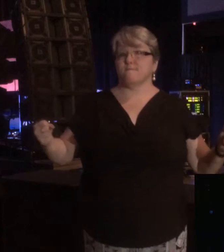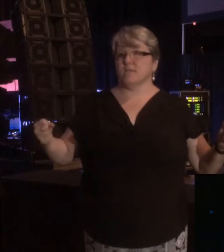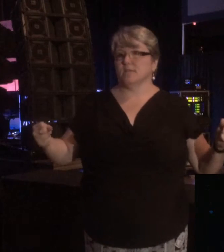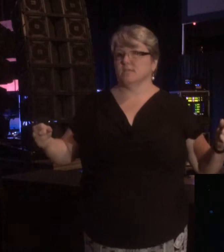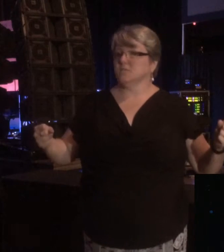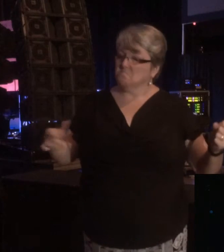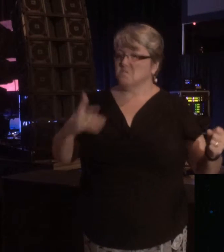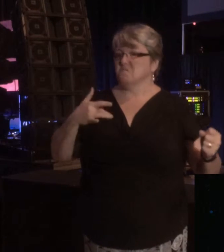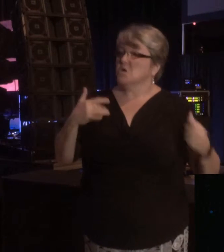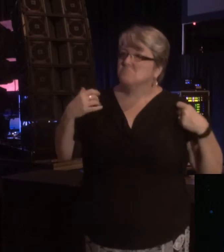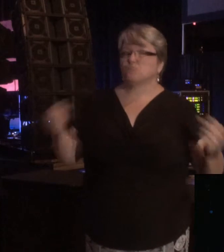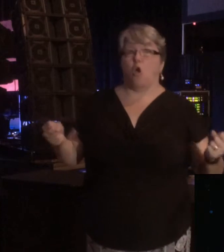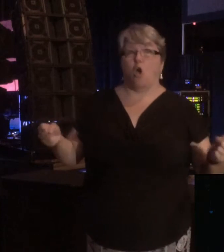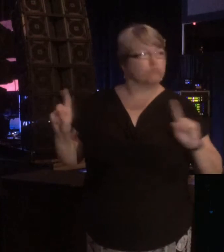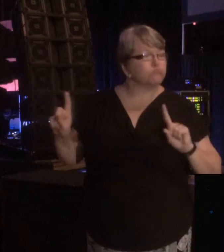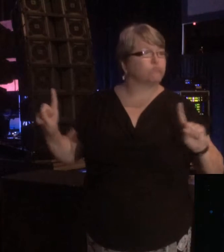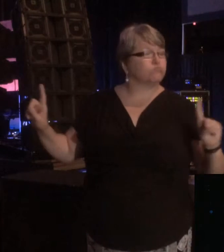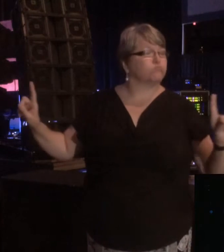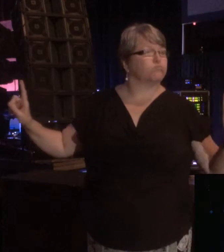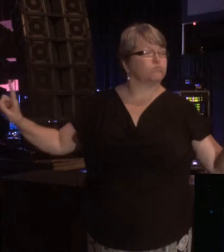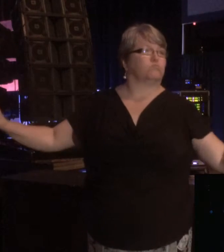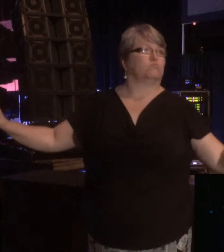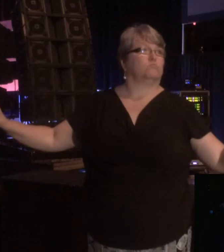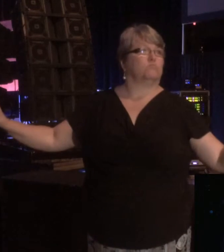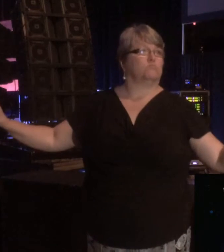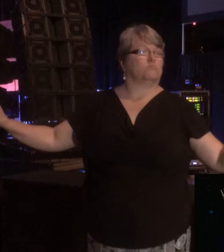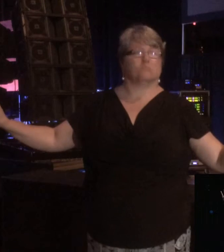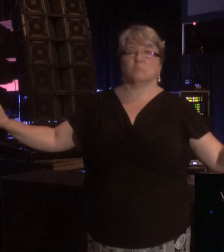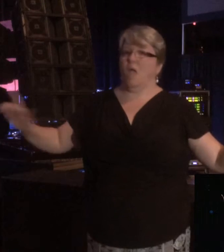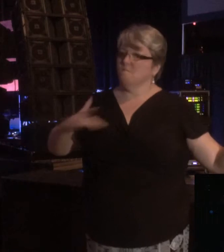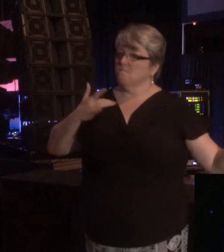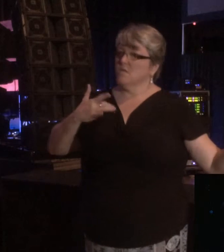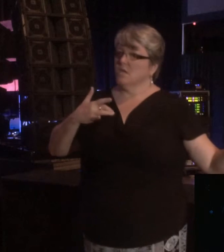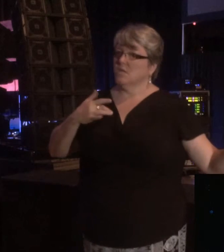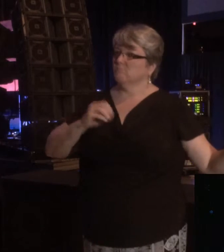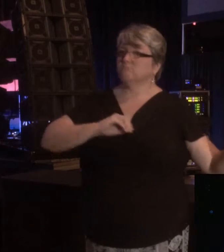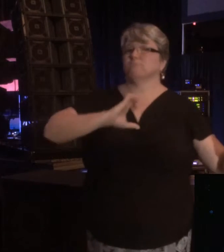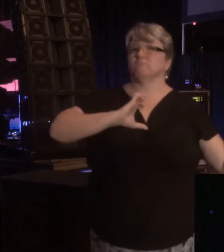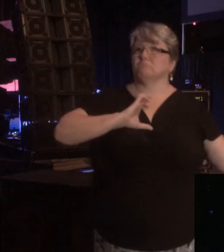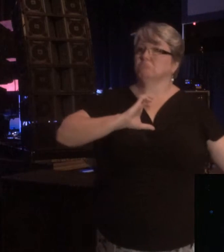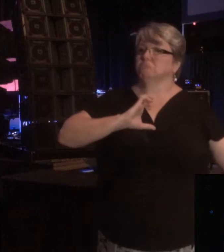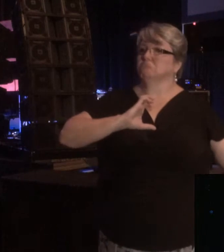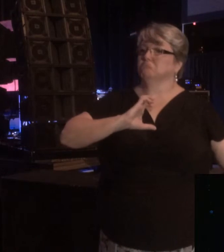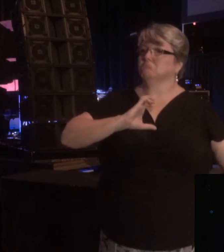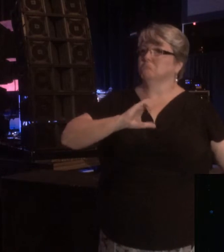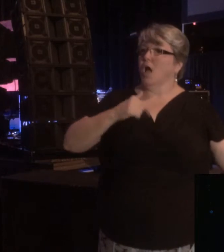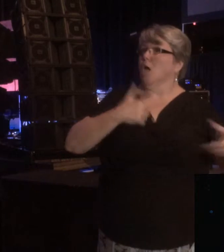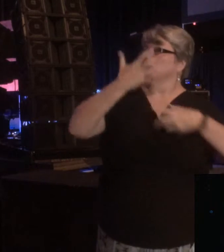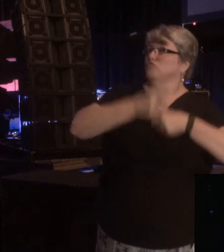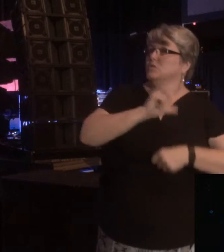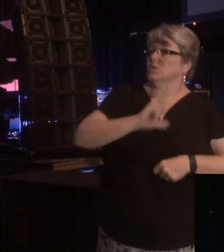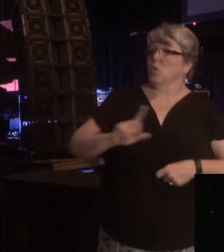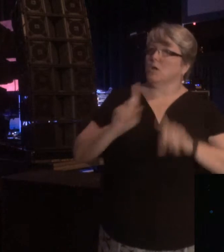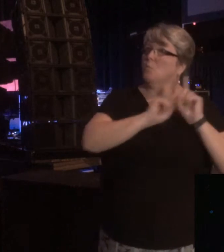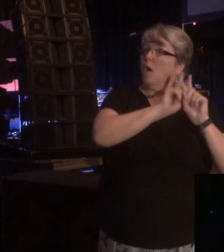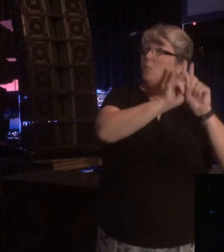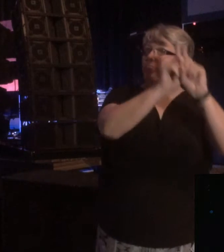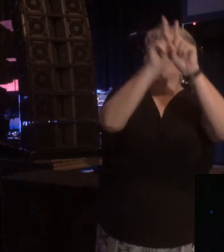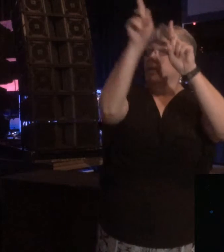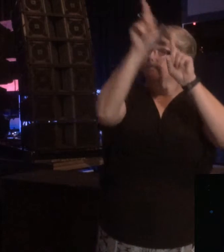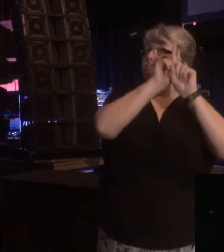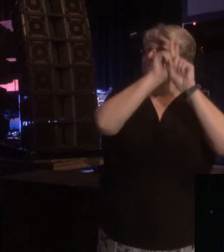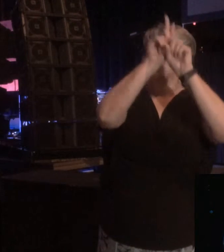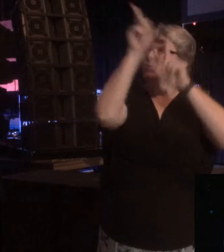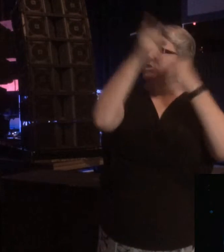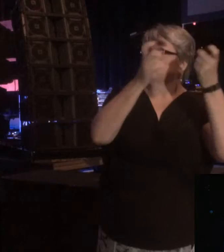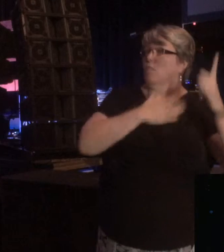not interact together. And that was difficult because even our friend group was the same, and so we were like trying to hang out, and our like church friends are